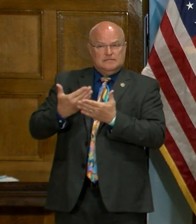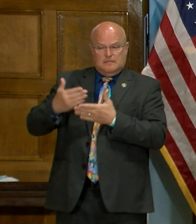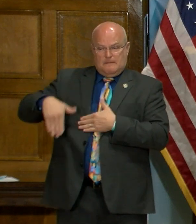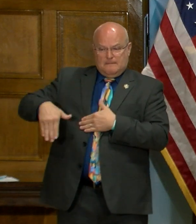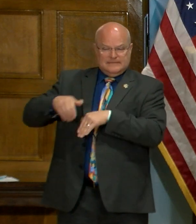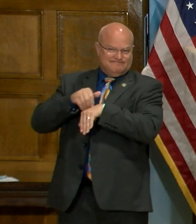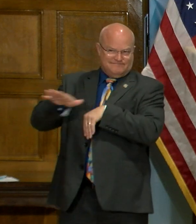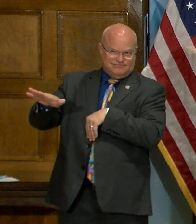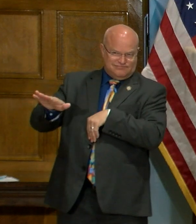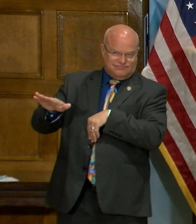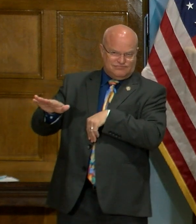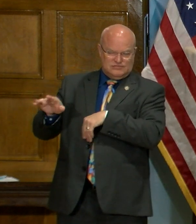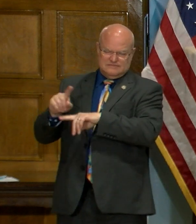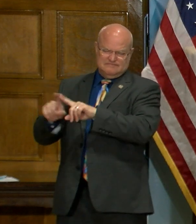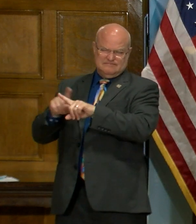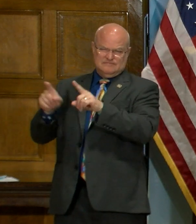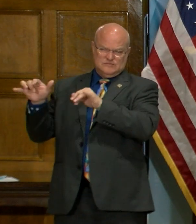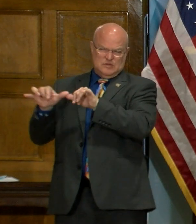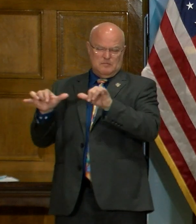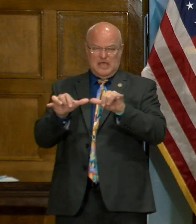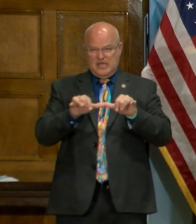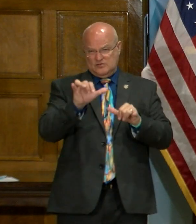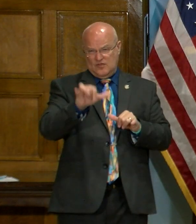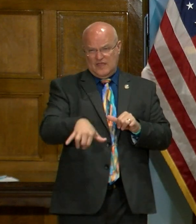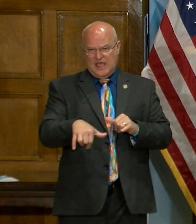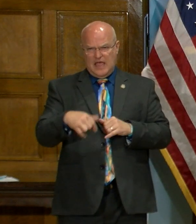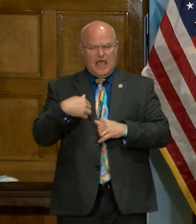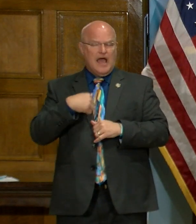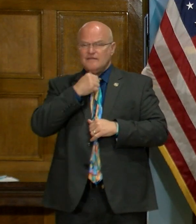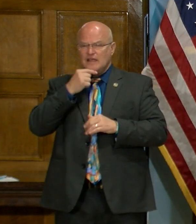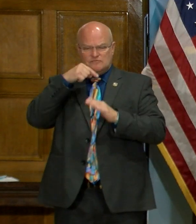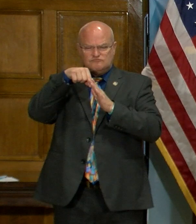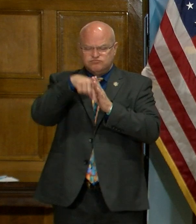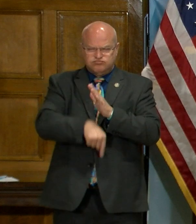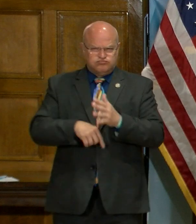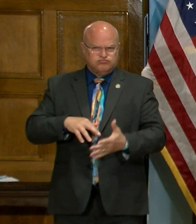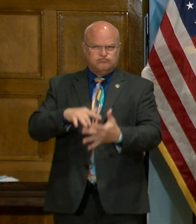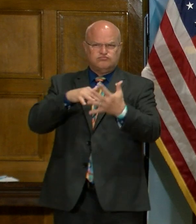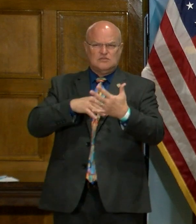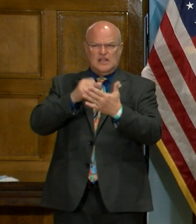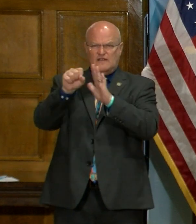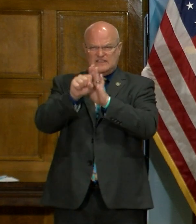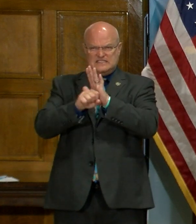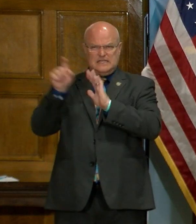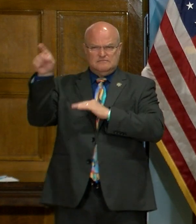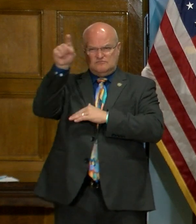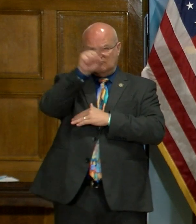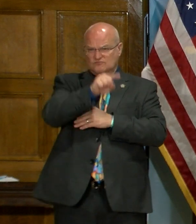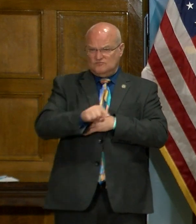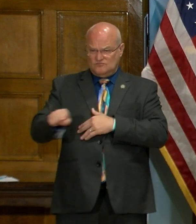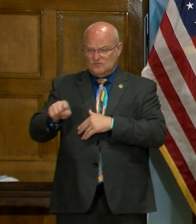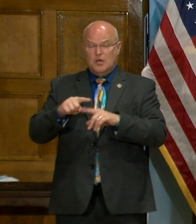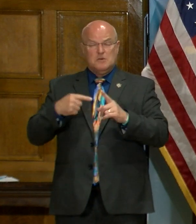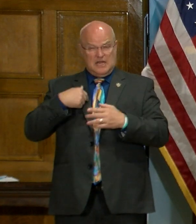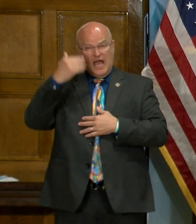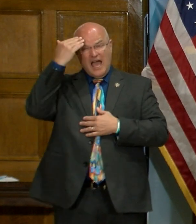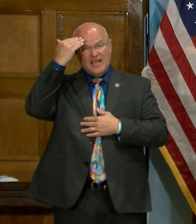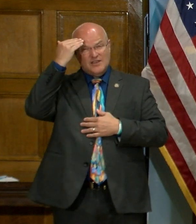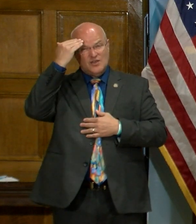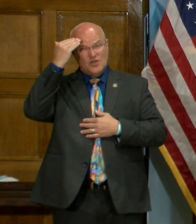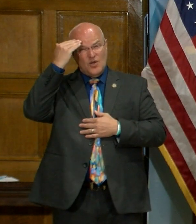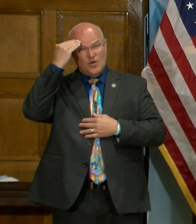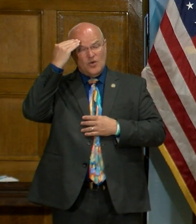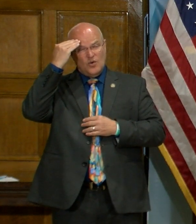out the door yet, so there's a lot of different ways to measure that. So I haven't done a thorough study of all the states as to where they are in this. I know that there'll